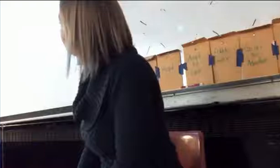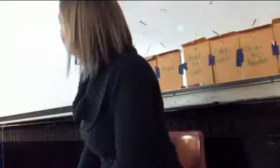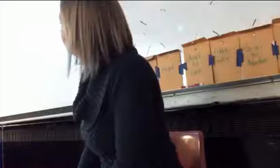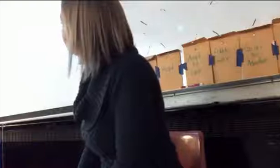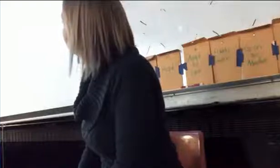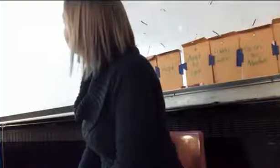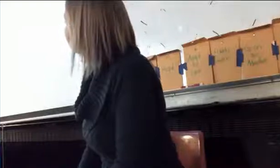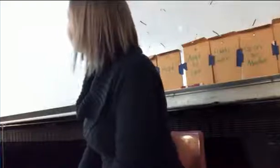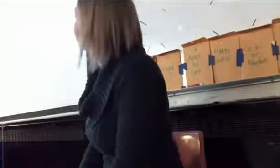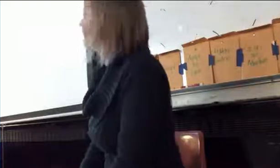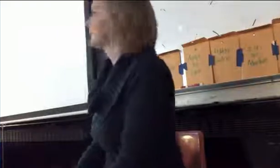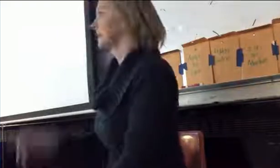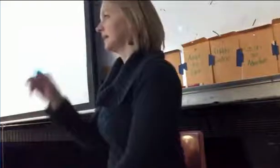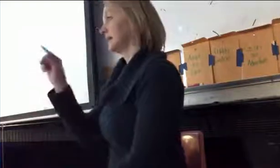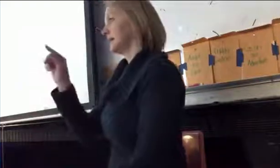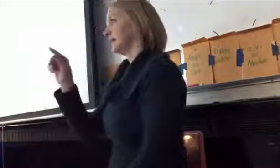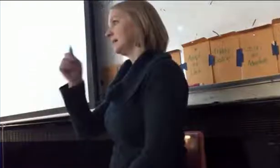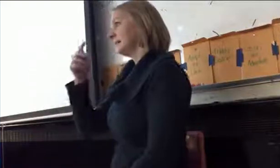immigrants,